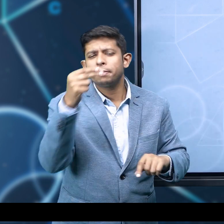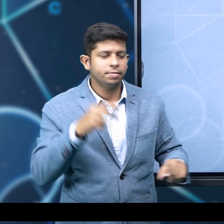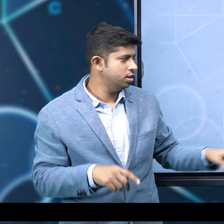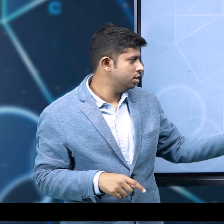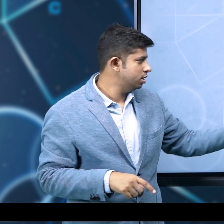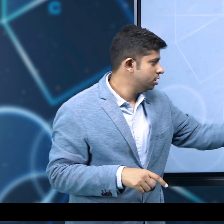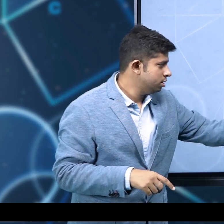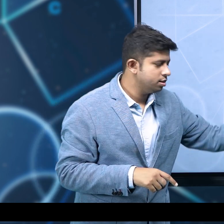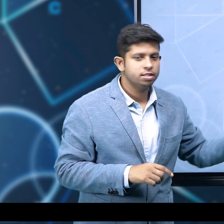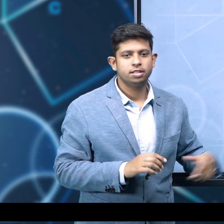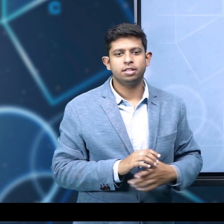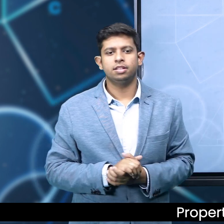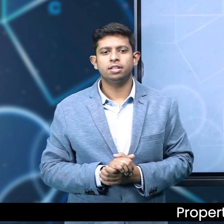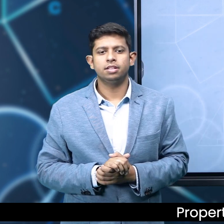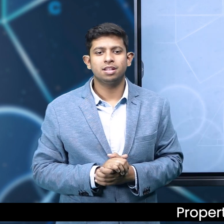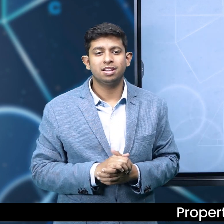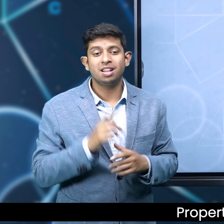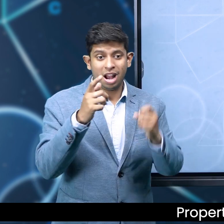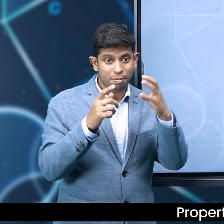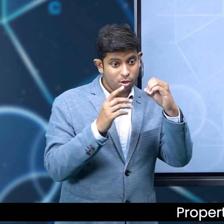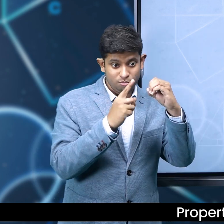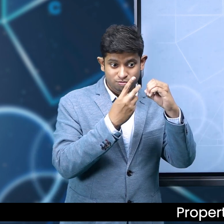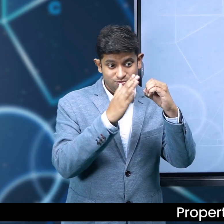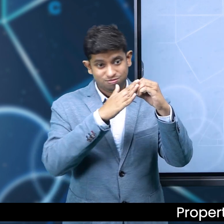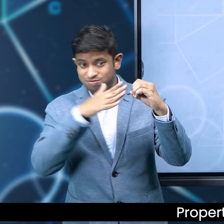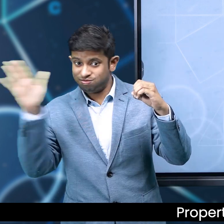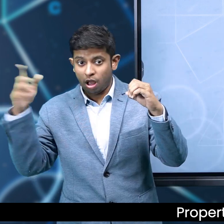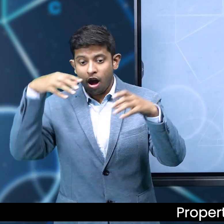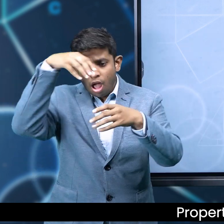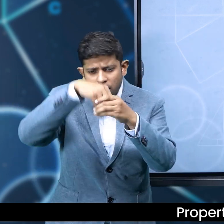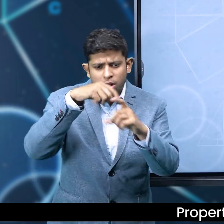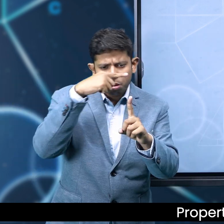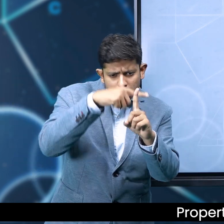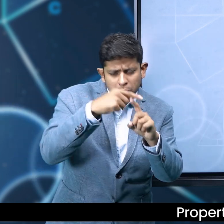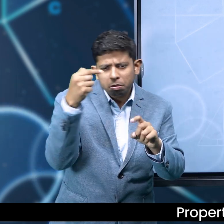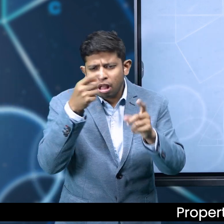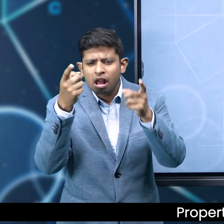multiplication, and properties of whole numbers.